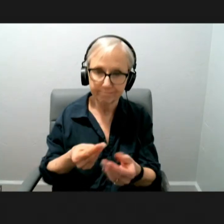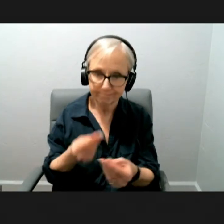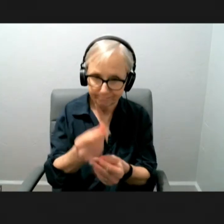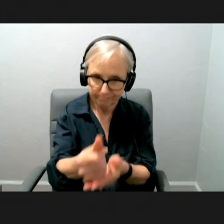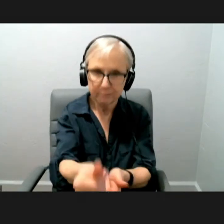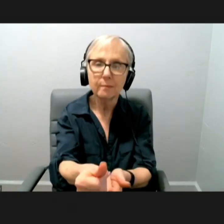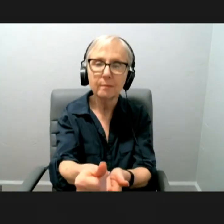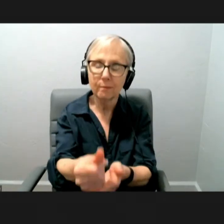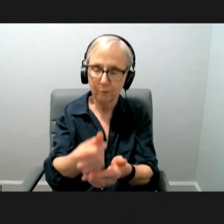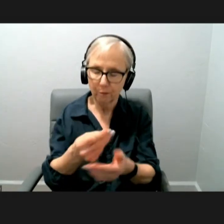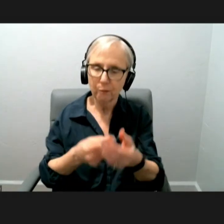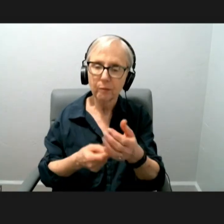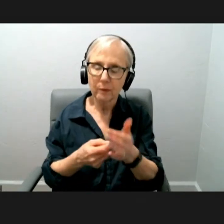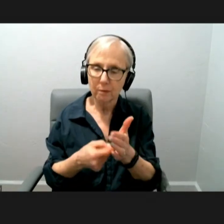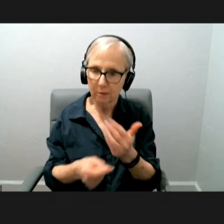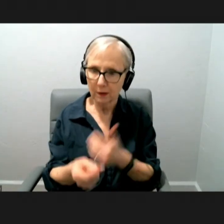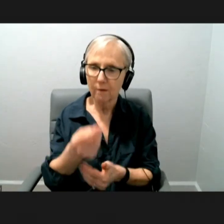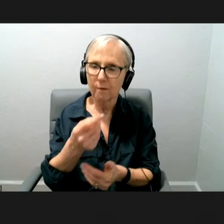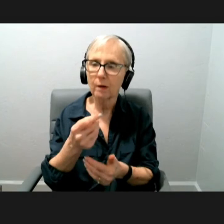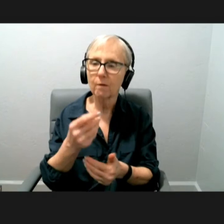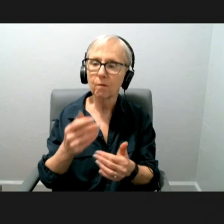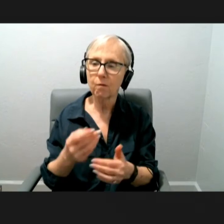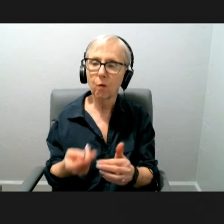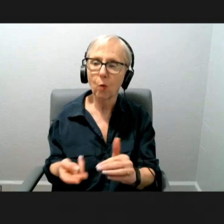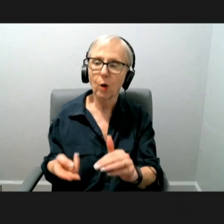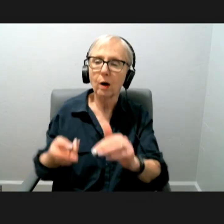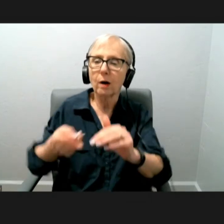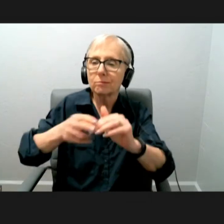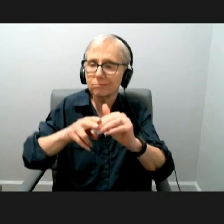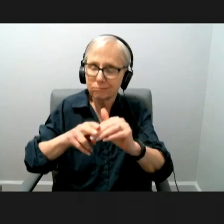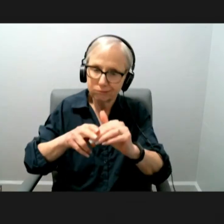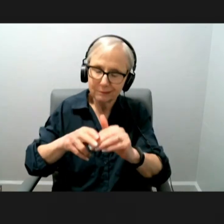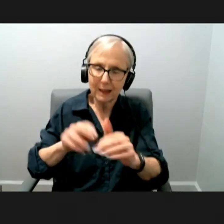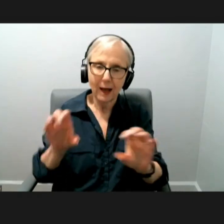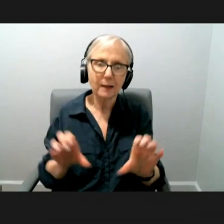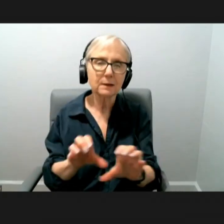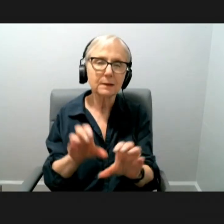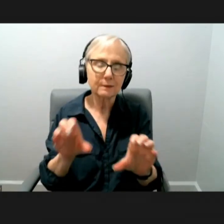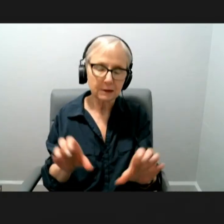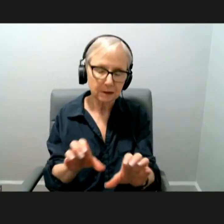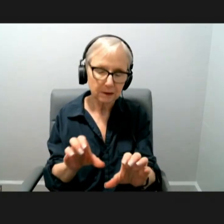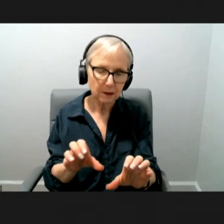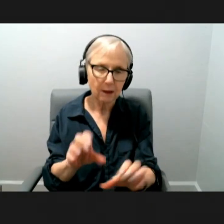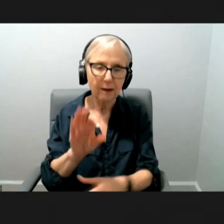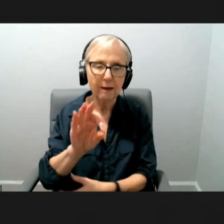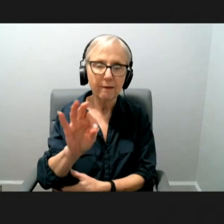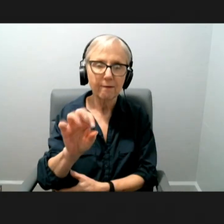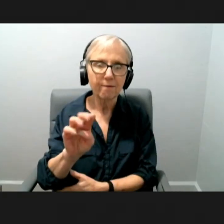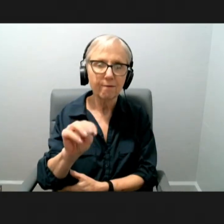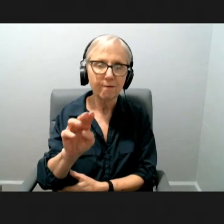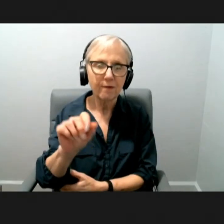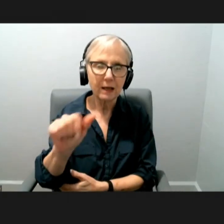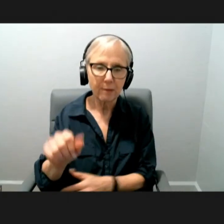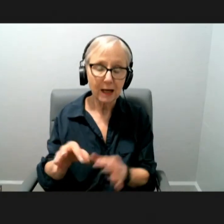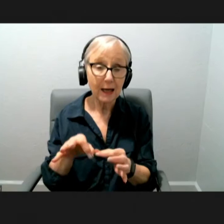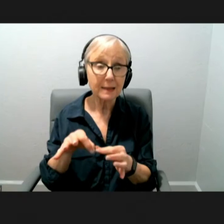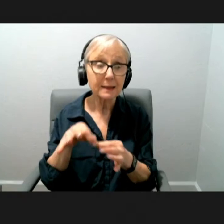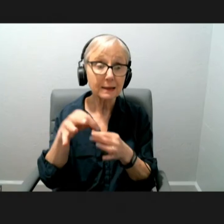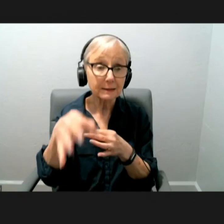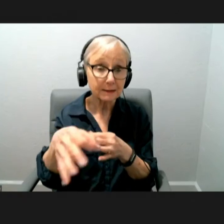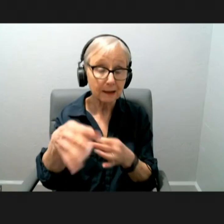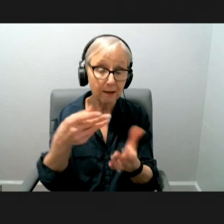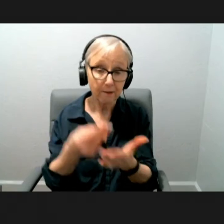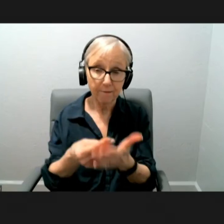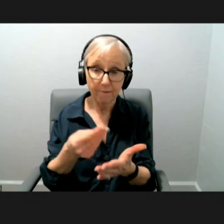this pandemic for our surge activities. And so that FEMA funding has been extended